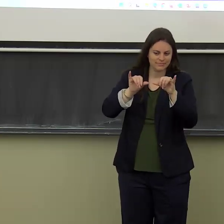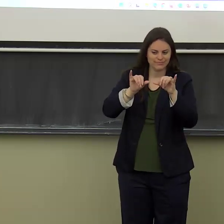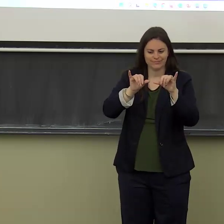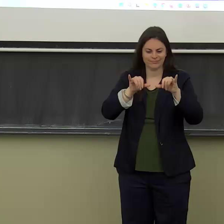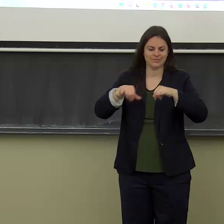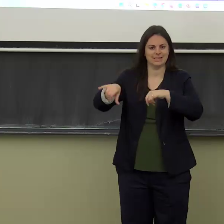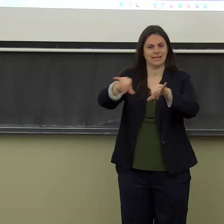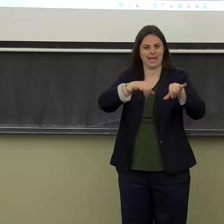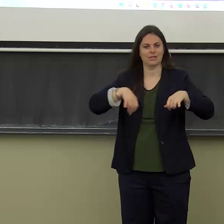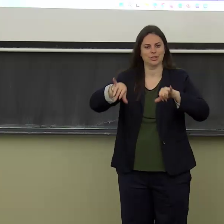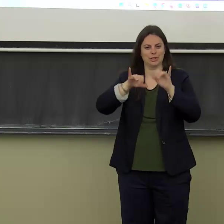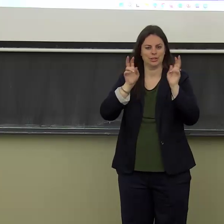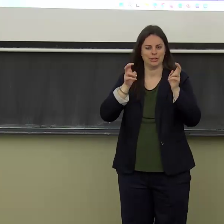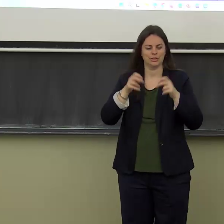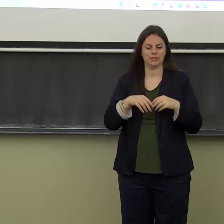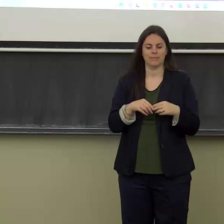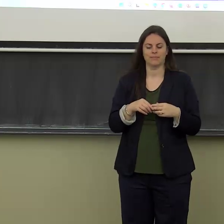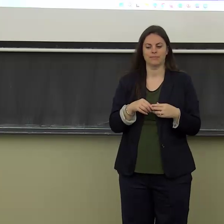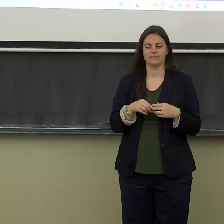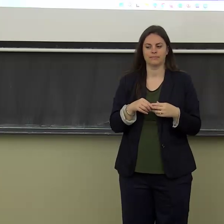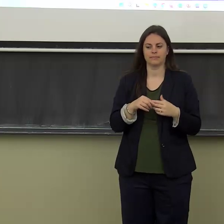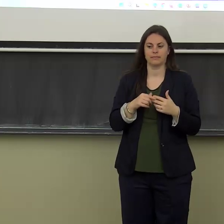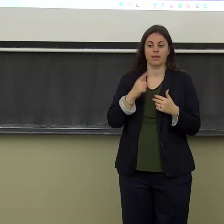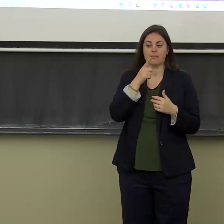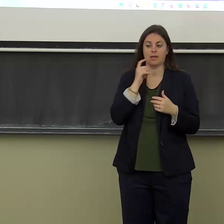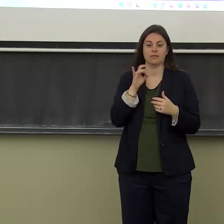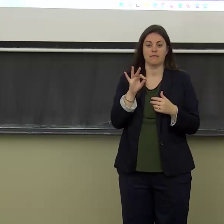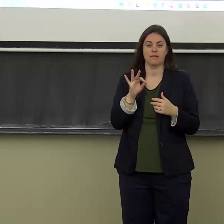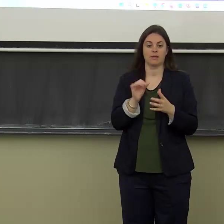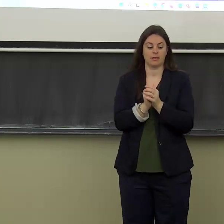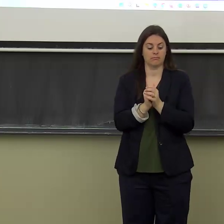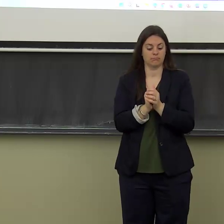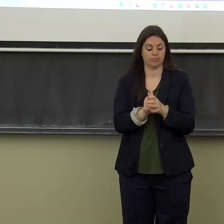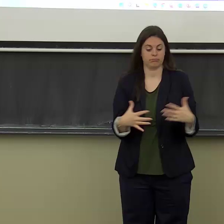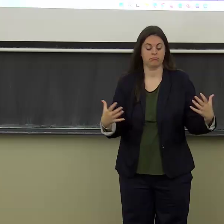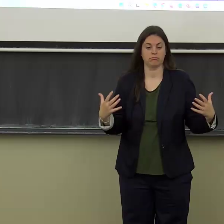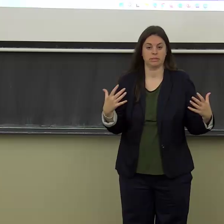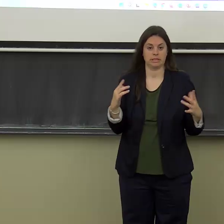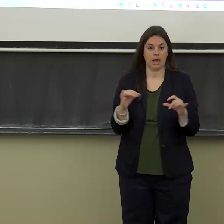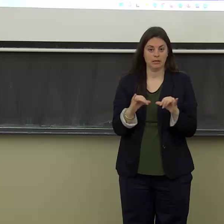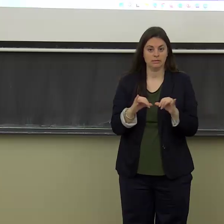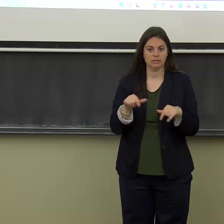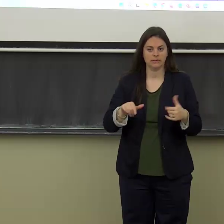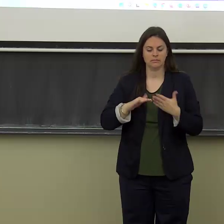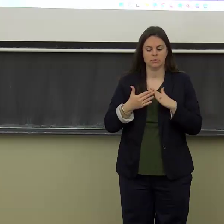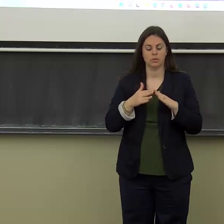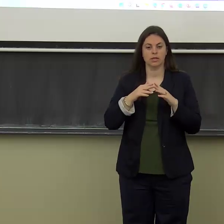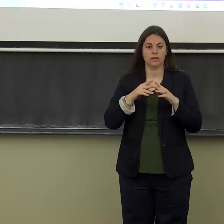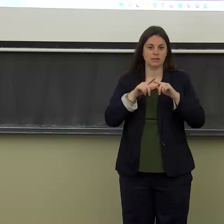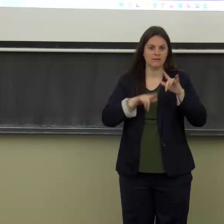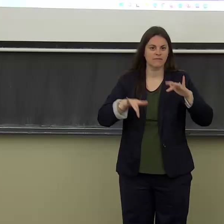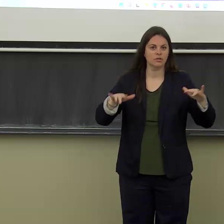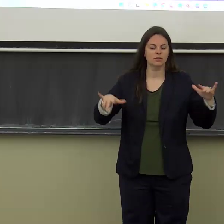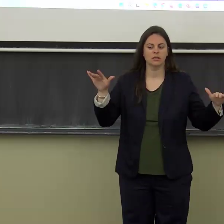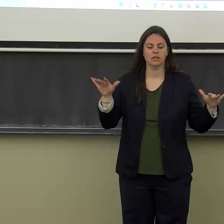the relative size of this community and the diversity and the variability of